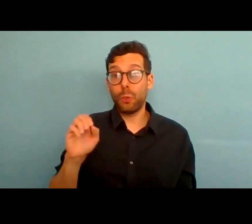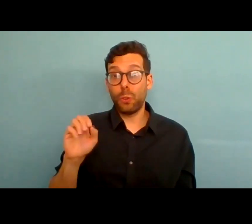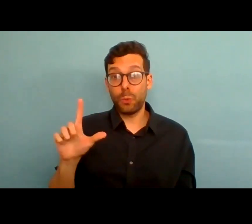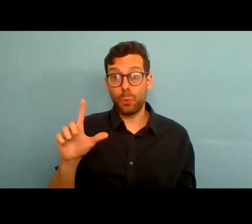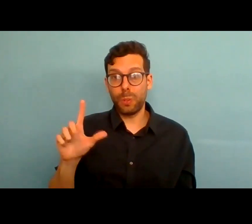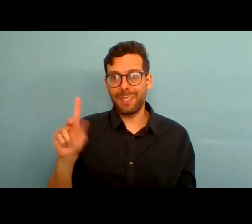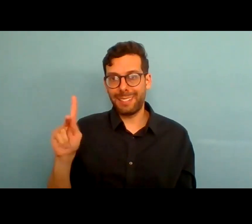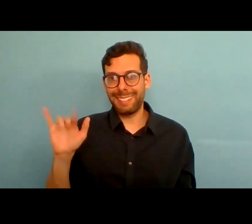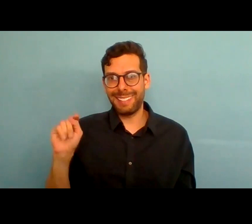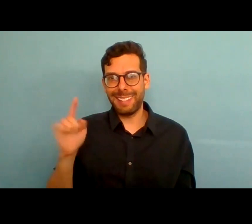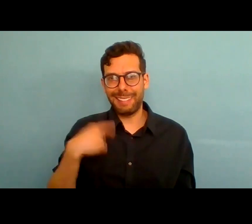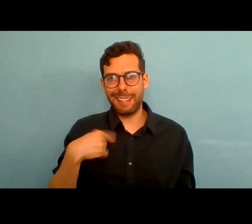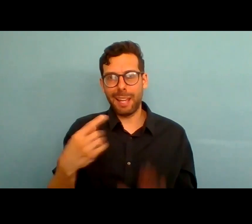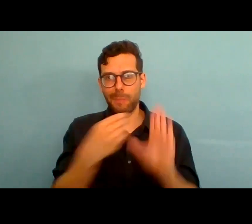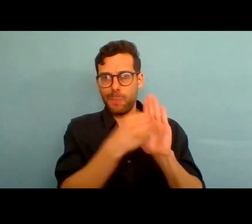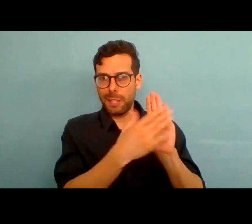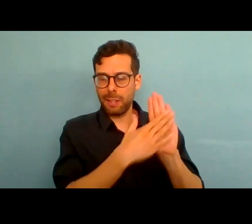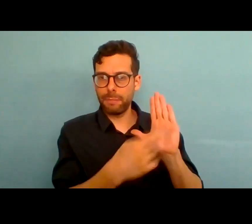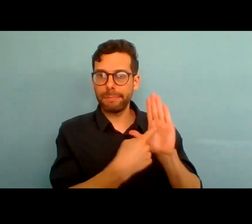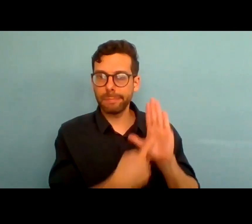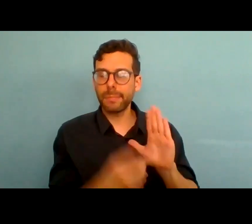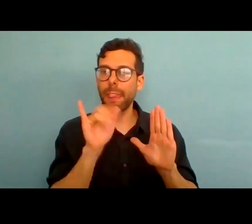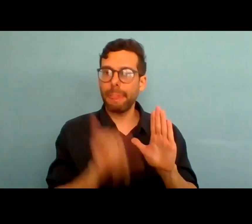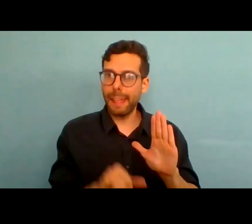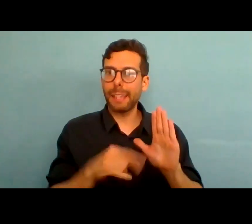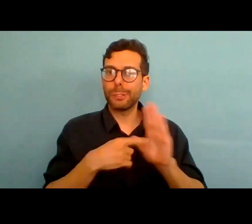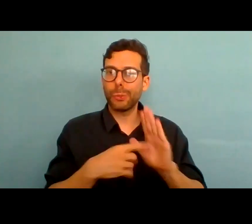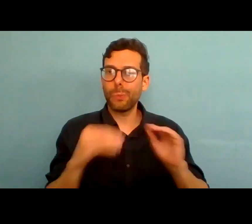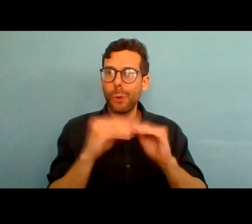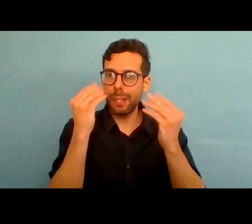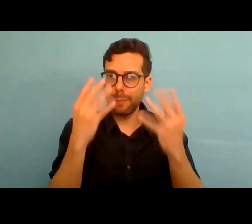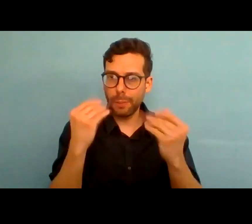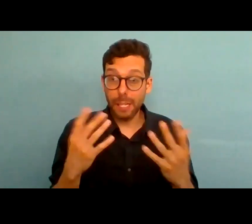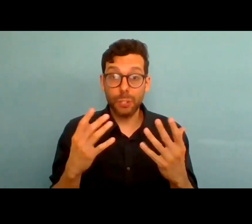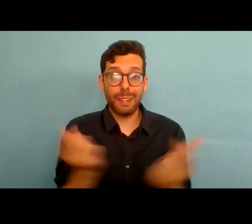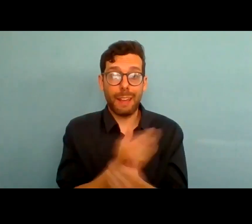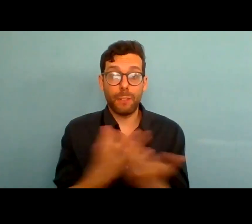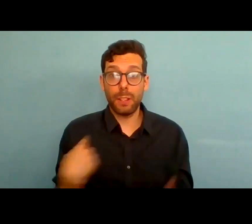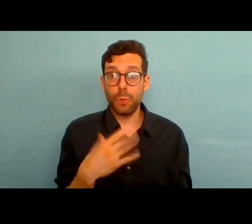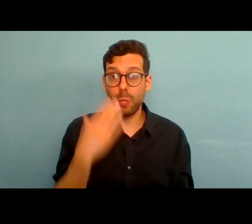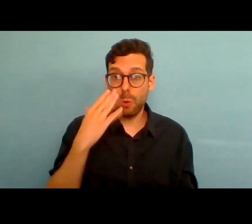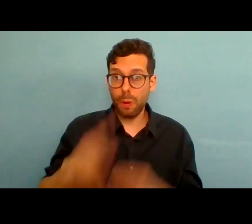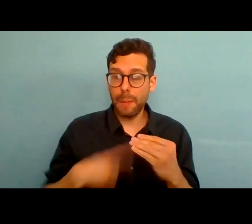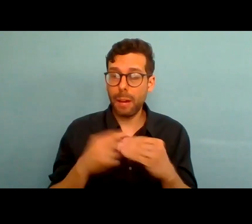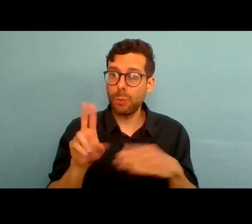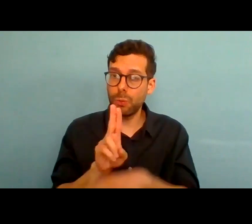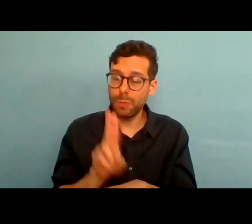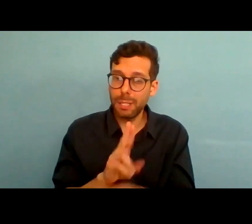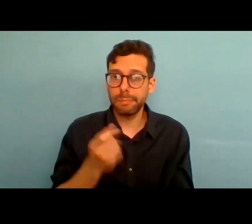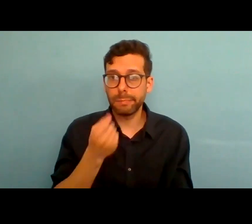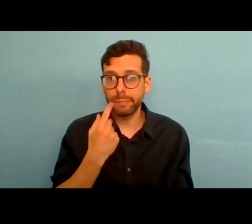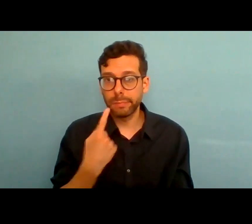deeper into the information that we do know about melatonin. But in a nutshell, that's the essence of what we do know at this